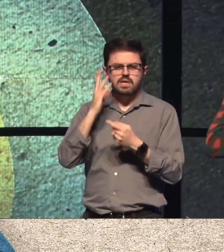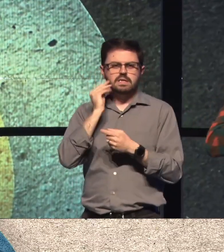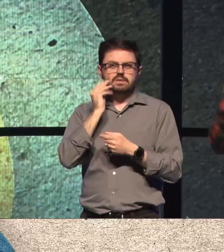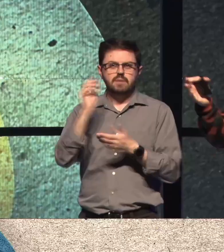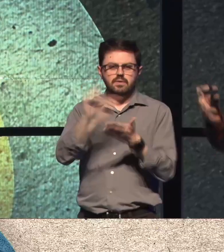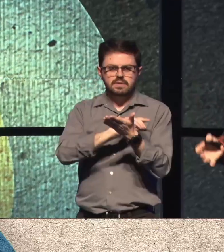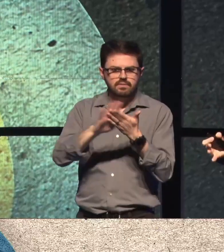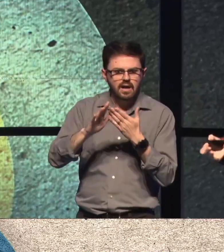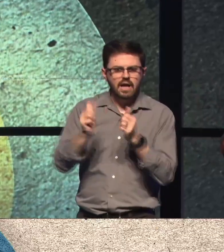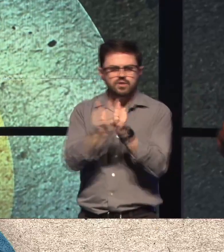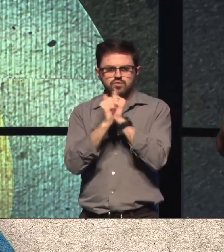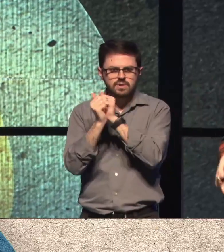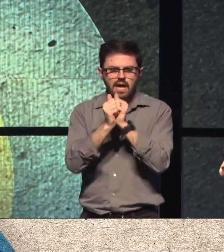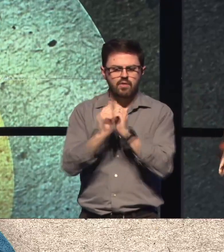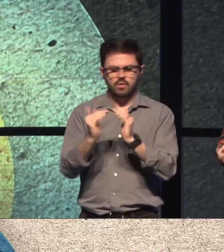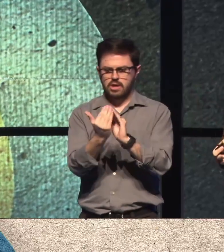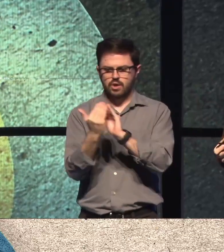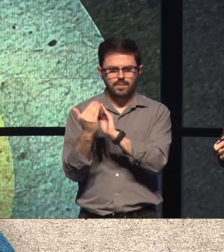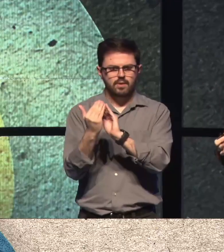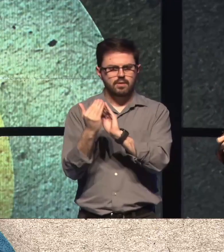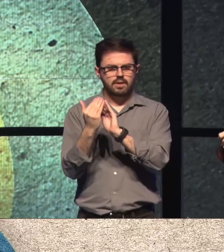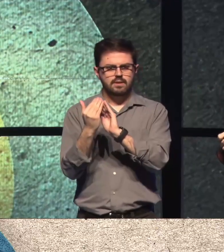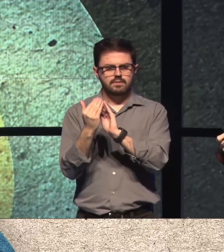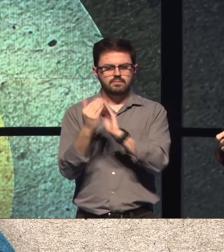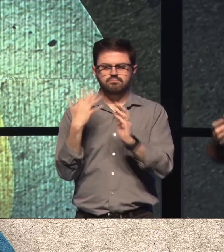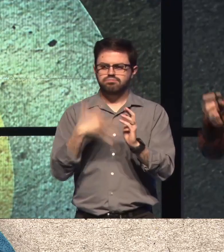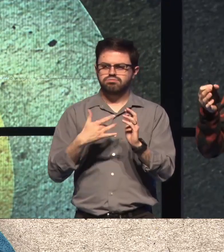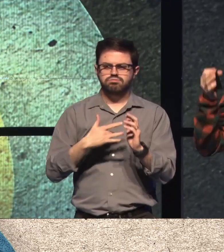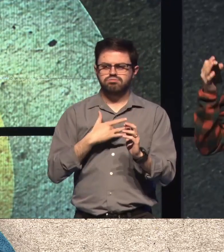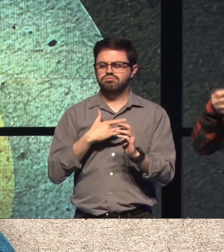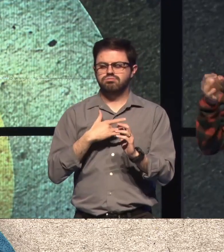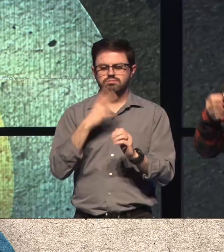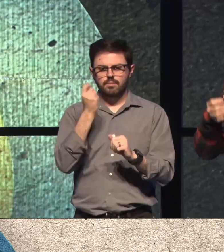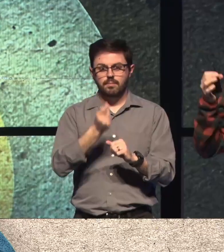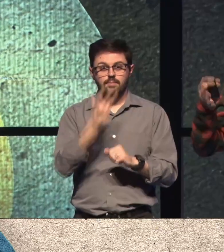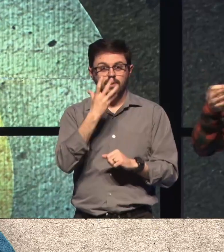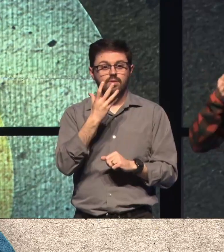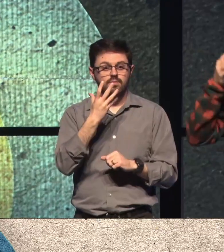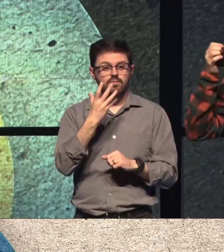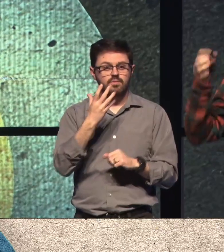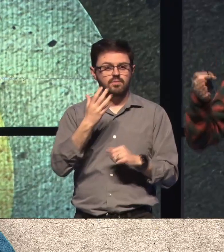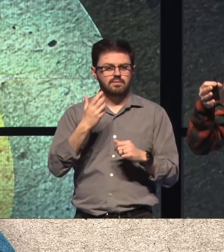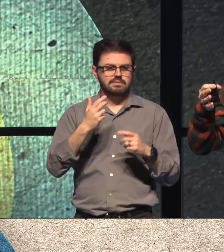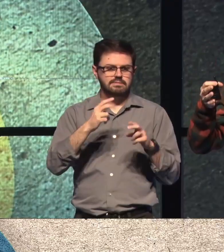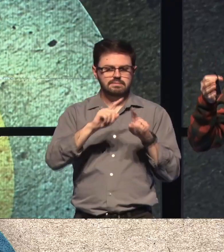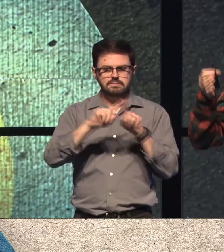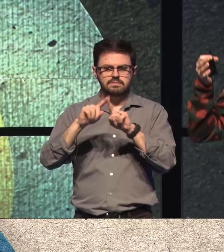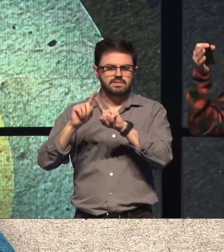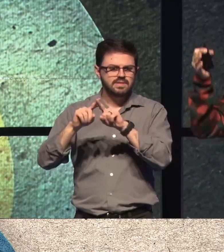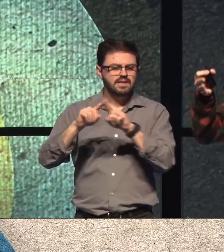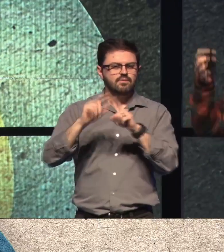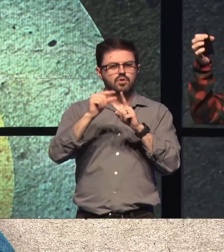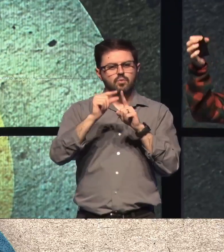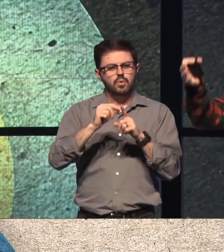of human culture from the beginning. Like we've given it different words and different languages, but we know something